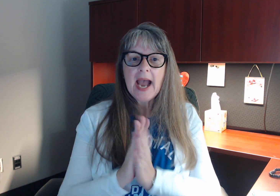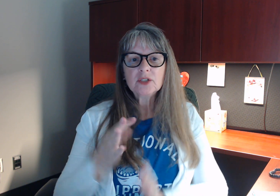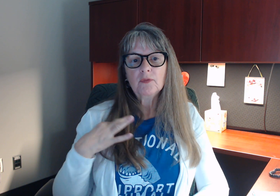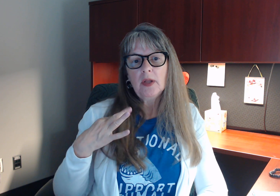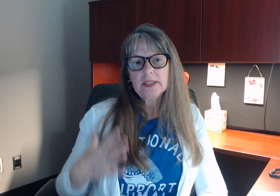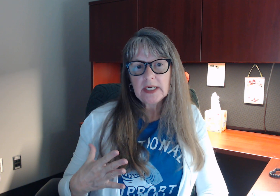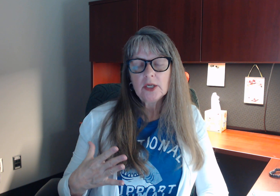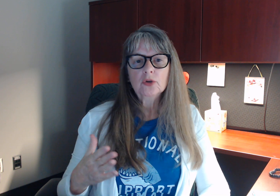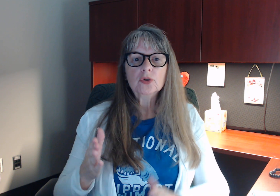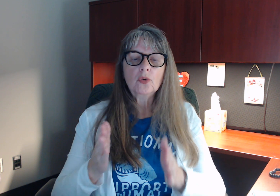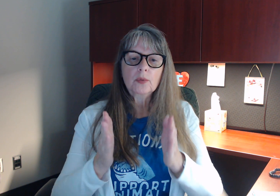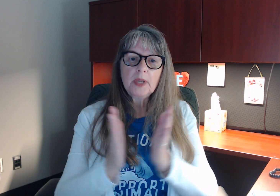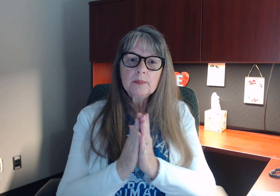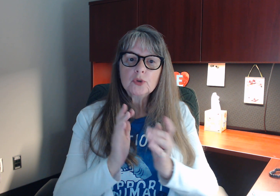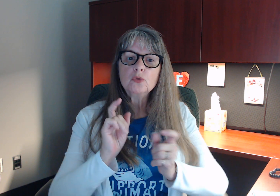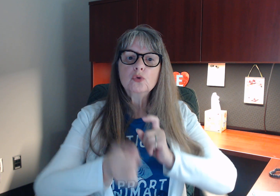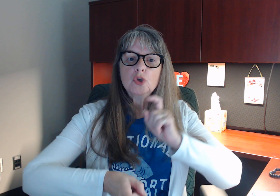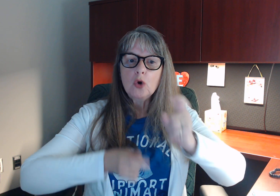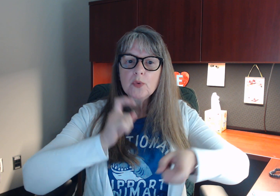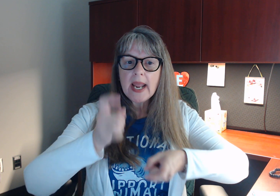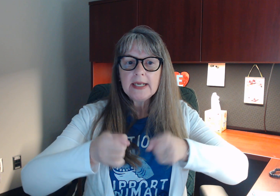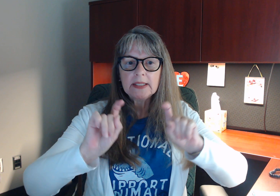for volunteers or people to donate